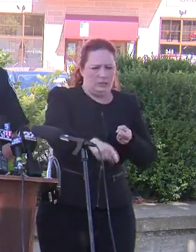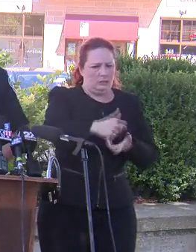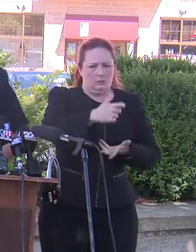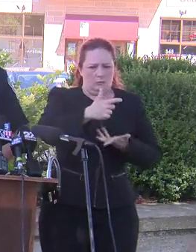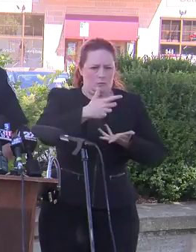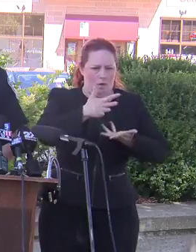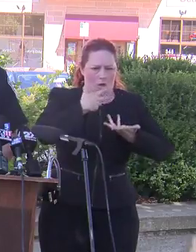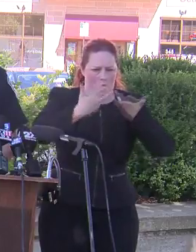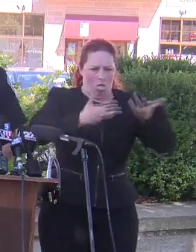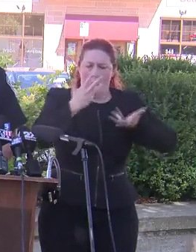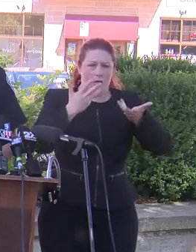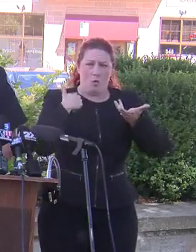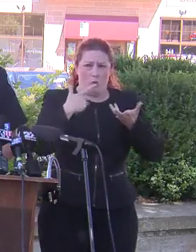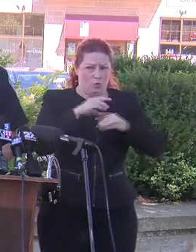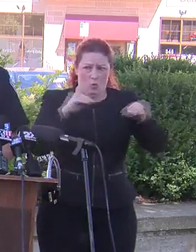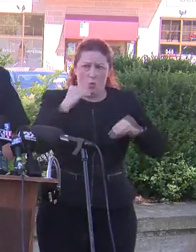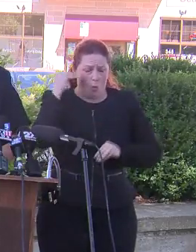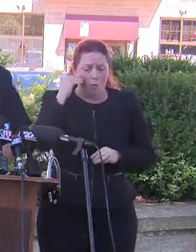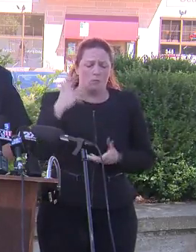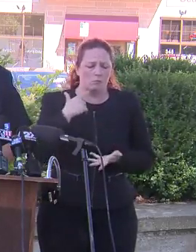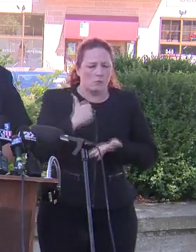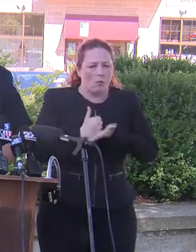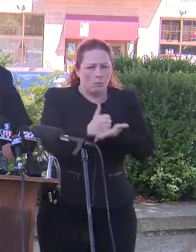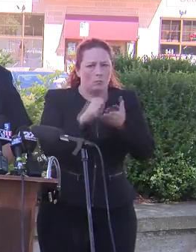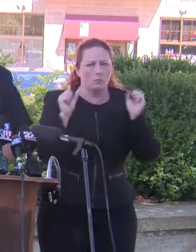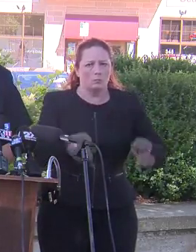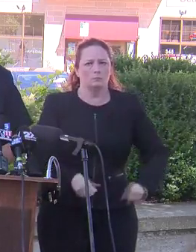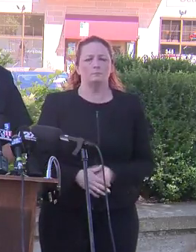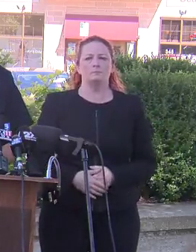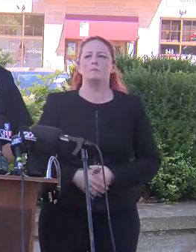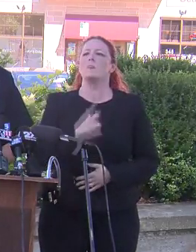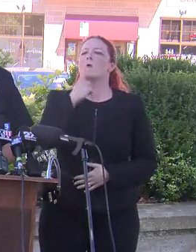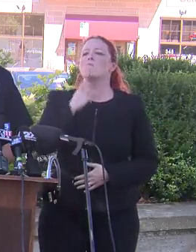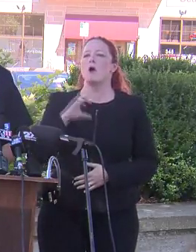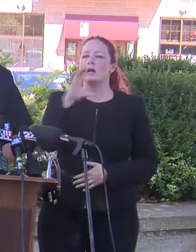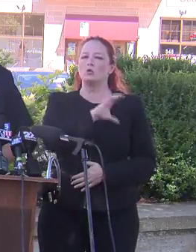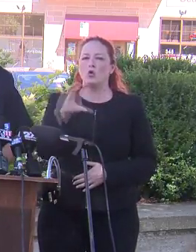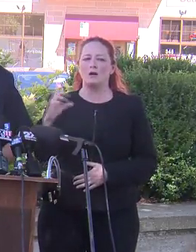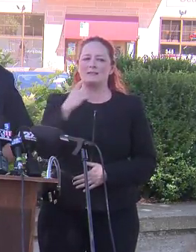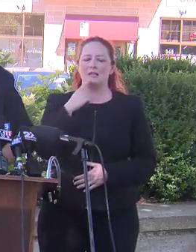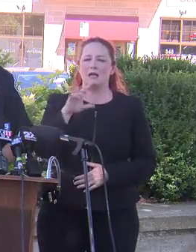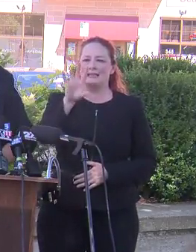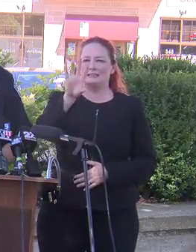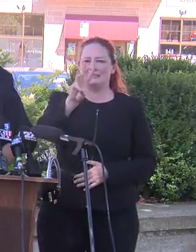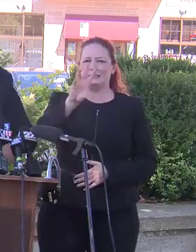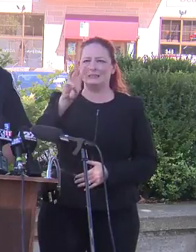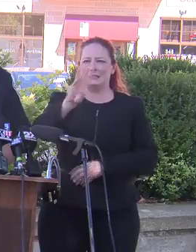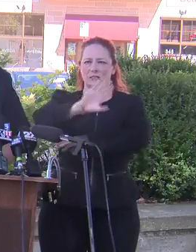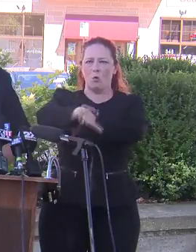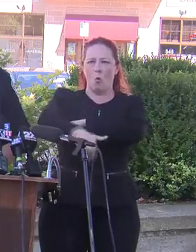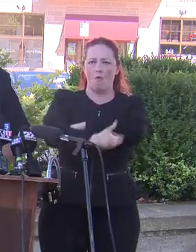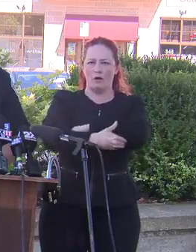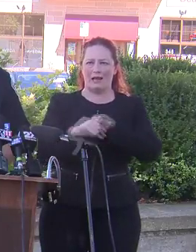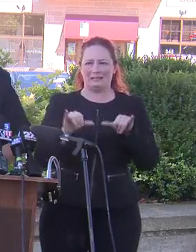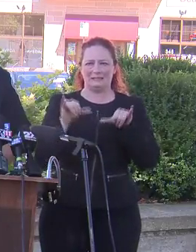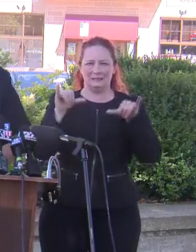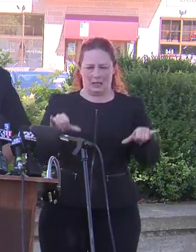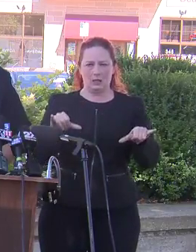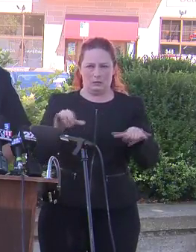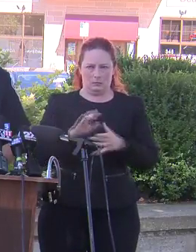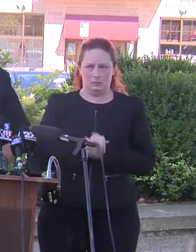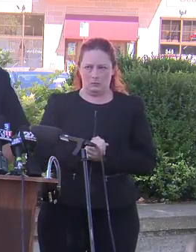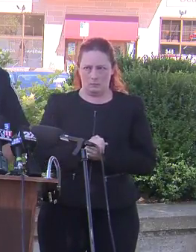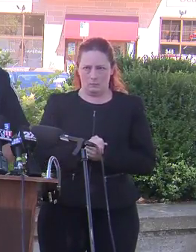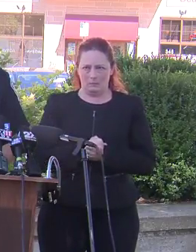have been displaced. The Red Cross reported that there were 66 overnight stays during this event.